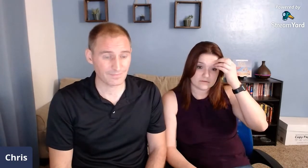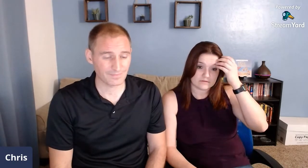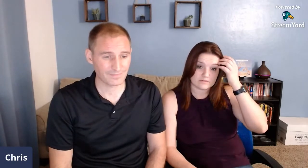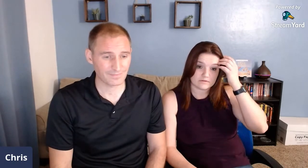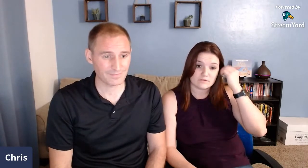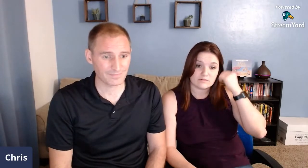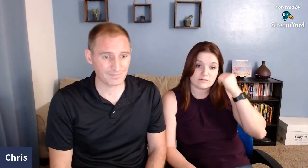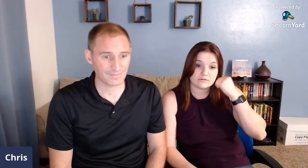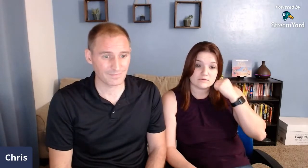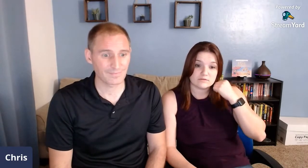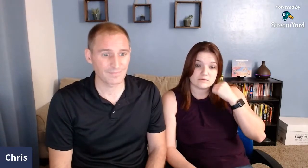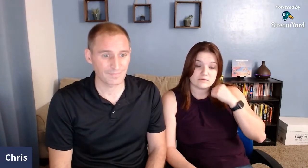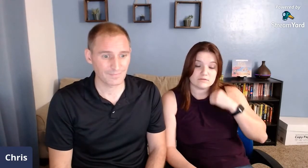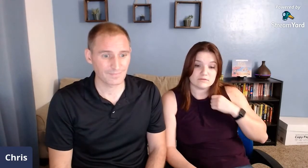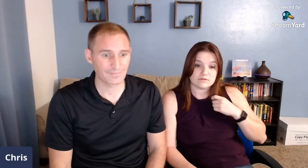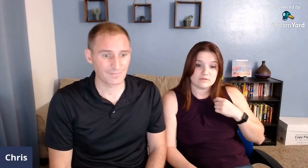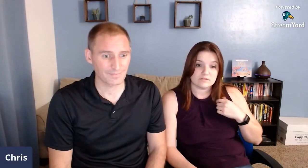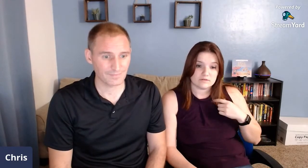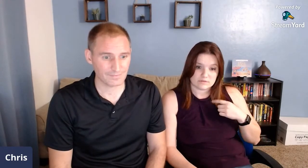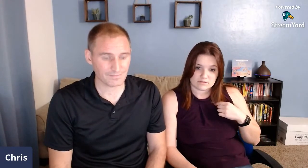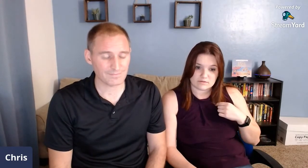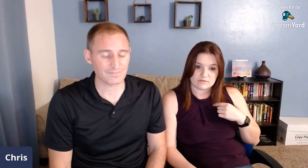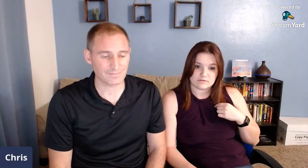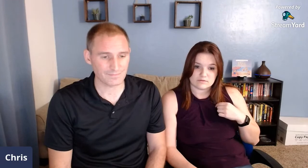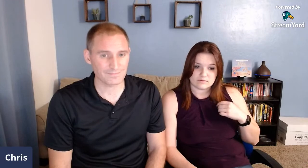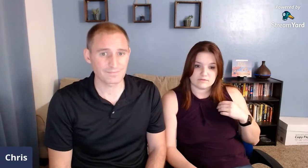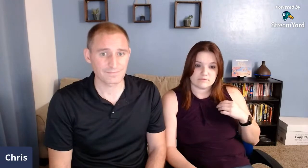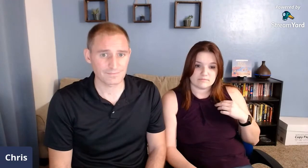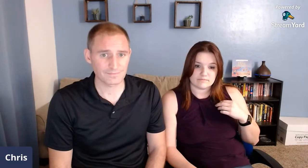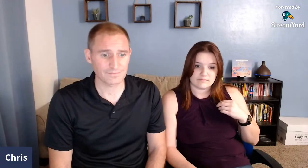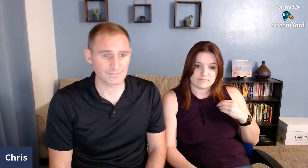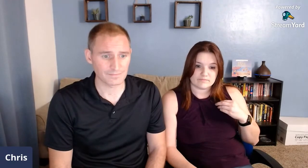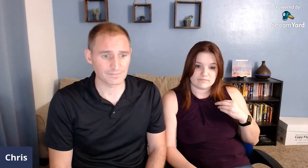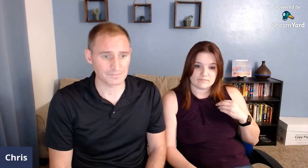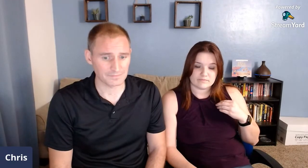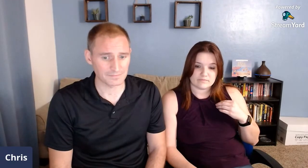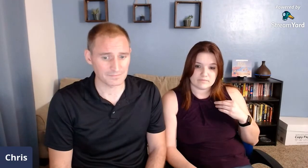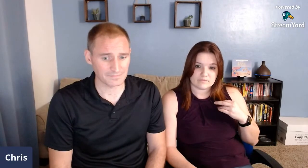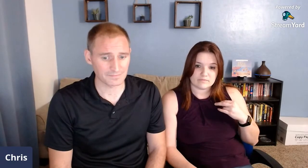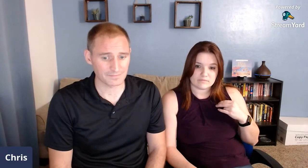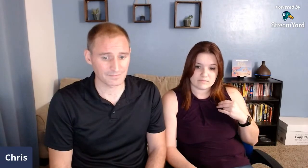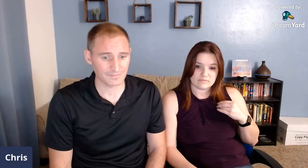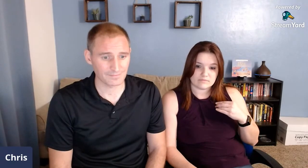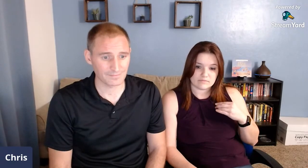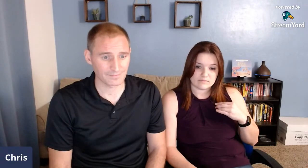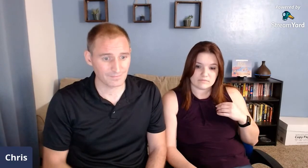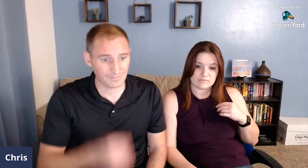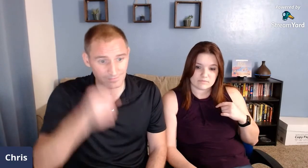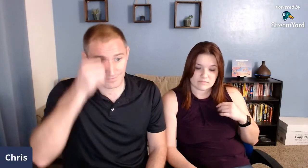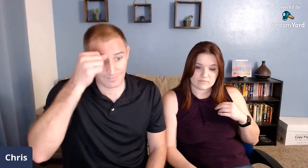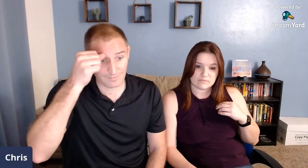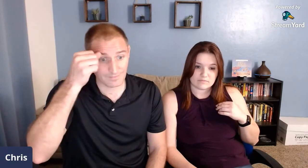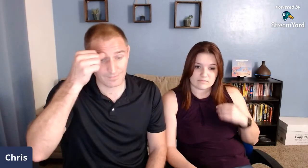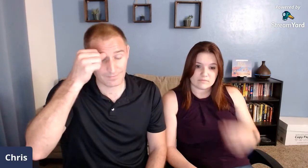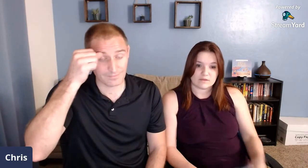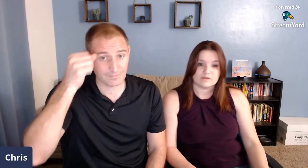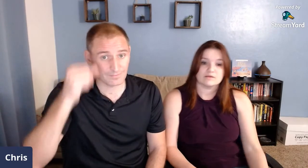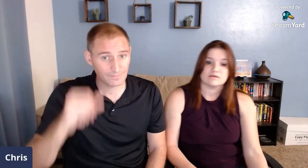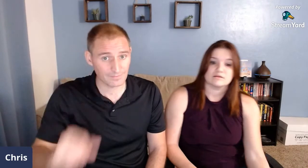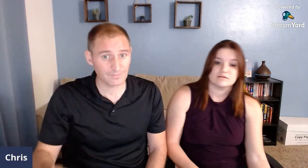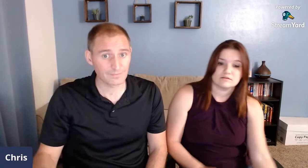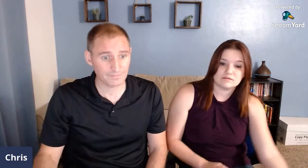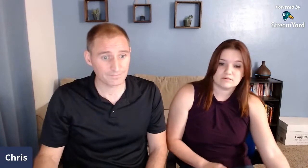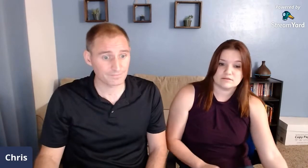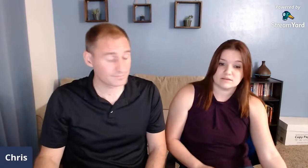new thing is fascia and connective tissue of how to do that. But if you guys would ever be interested in